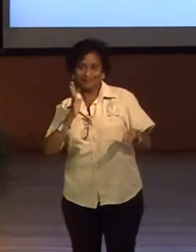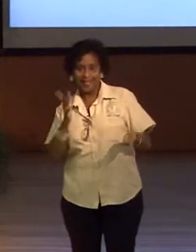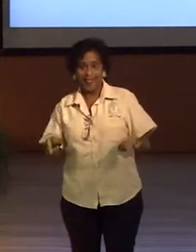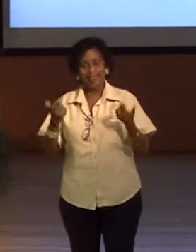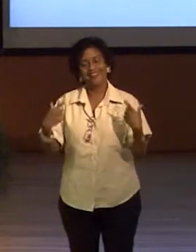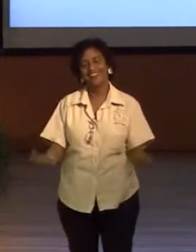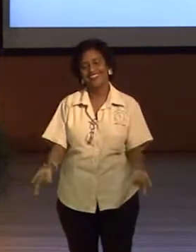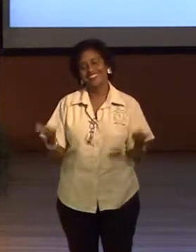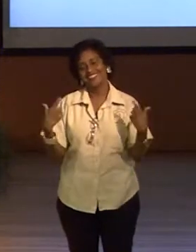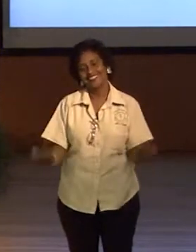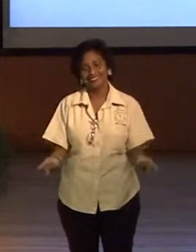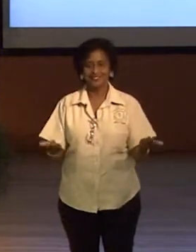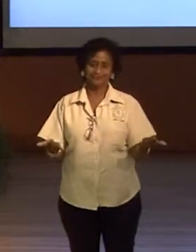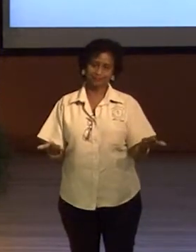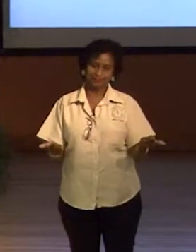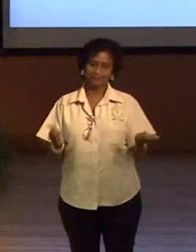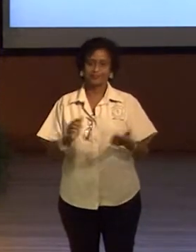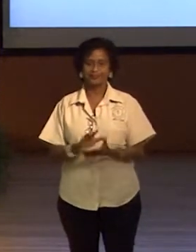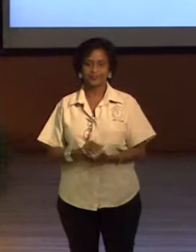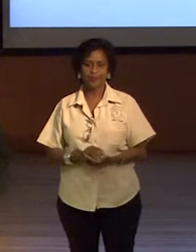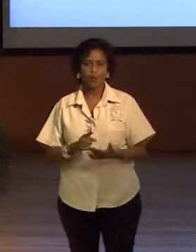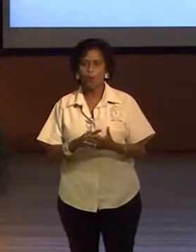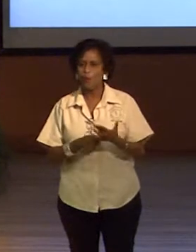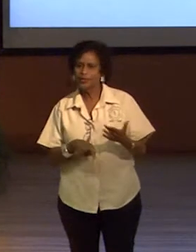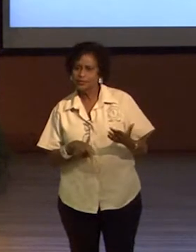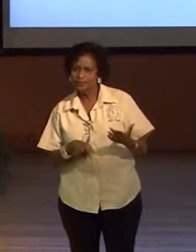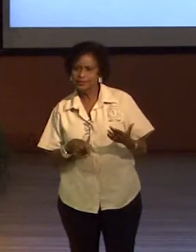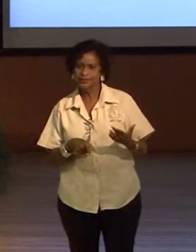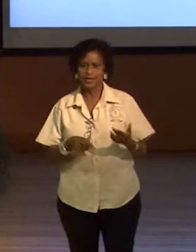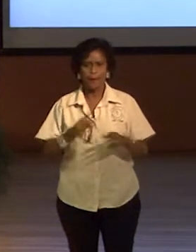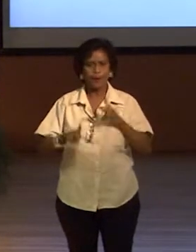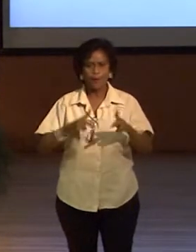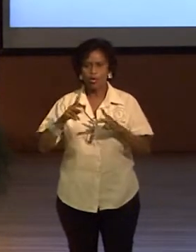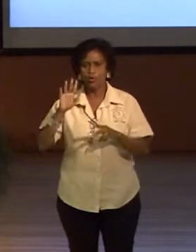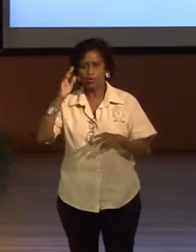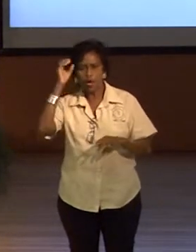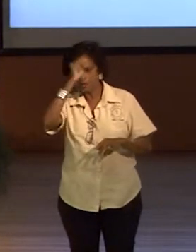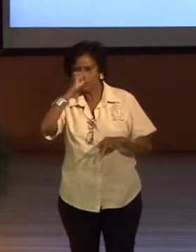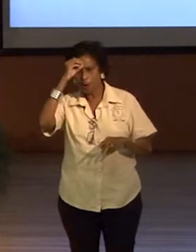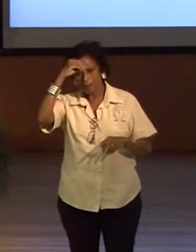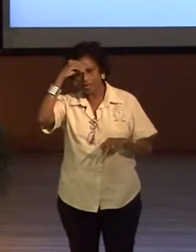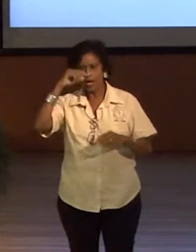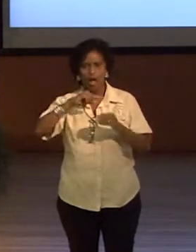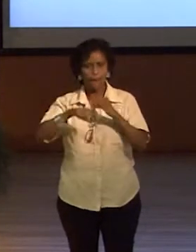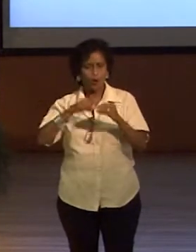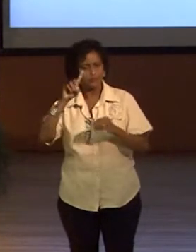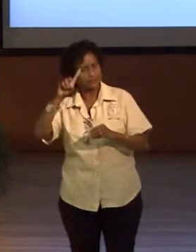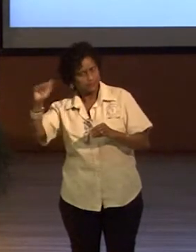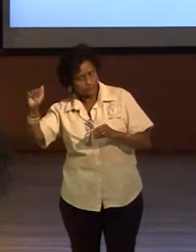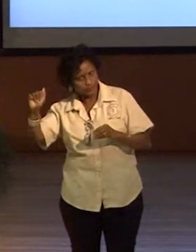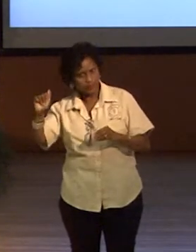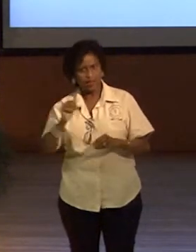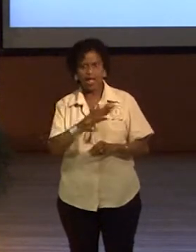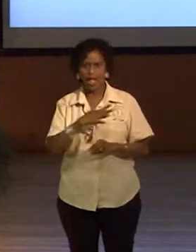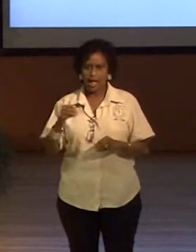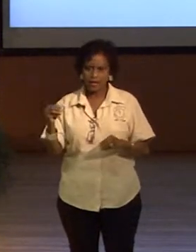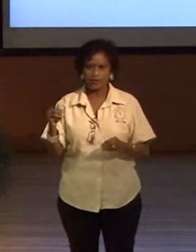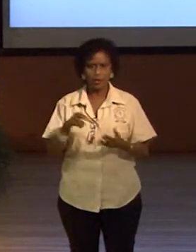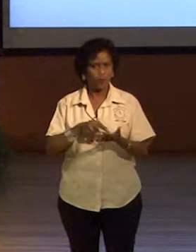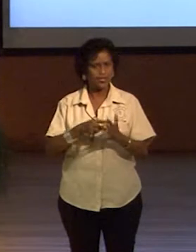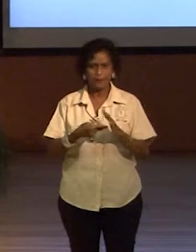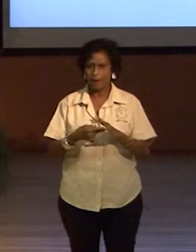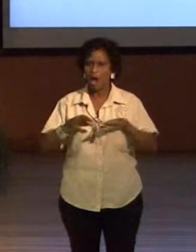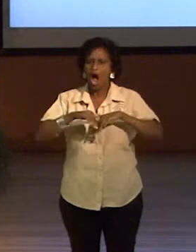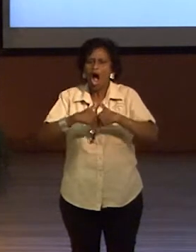attempt to look at the perception of disability and why it constitutes a burden,